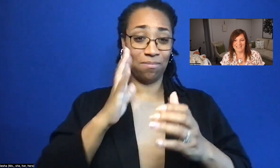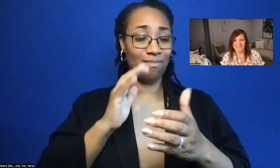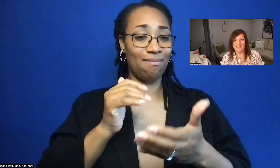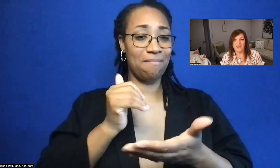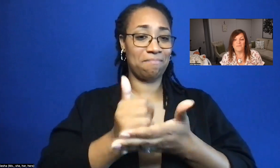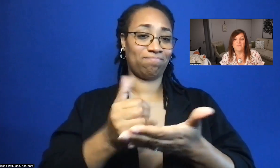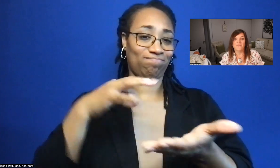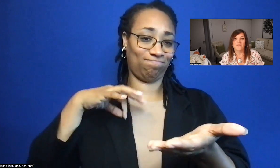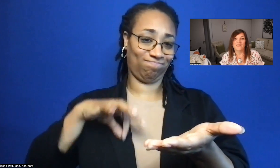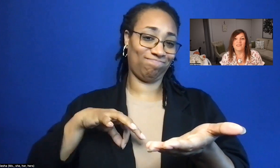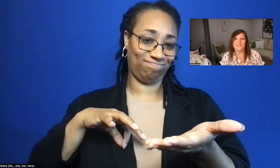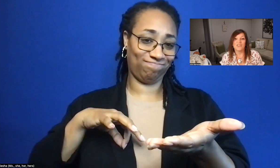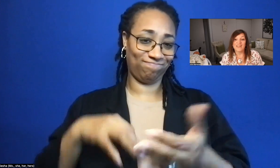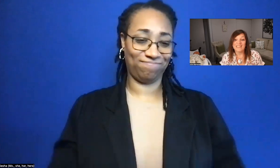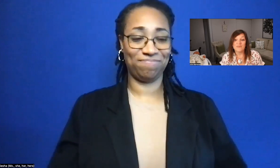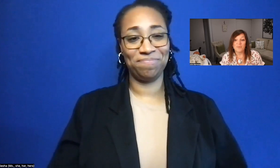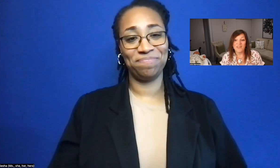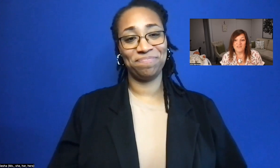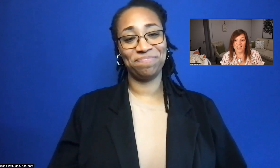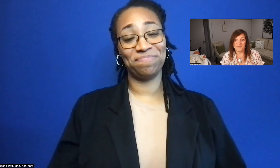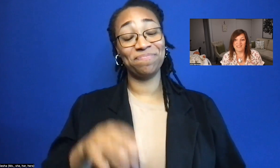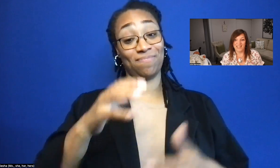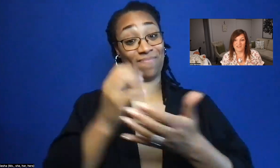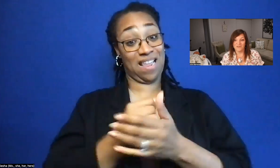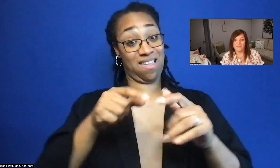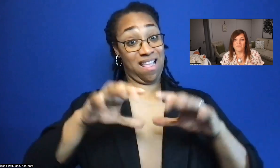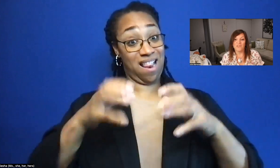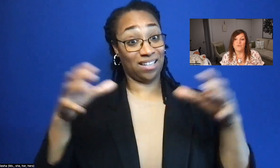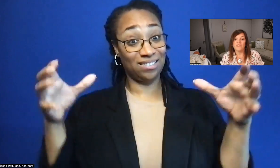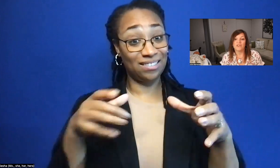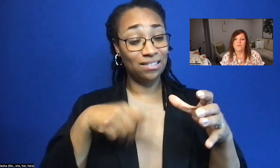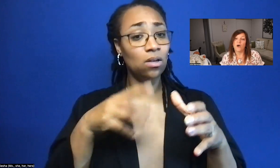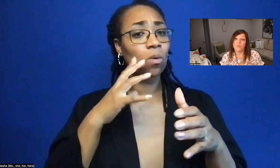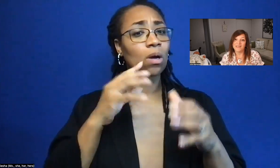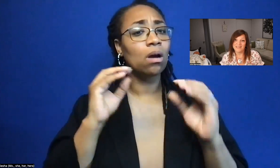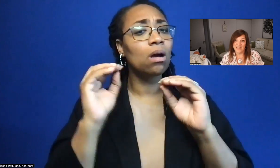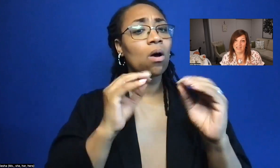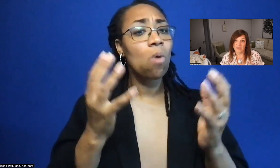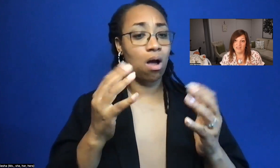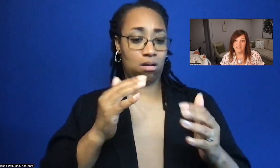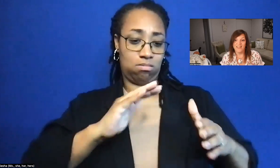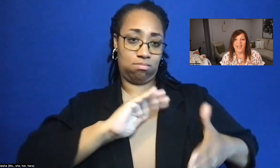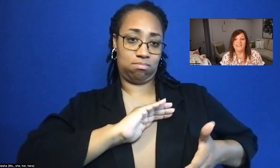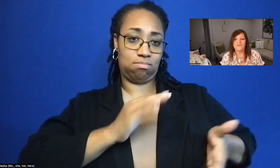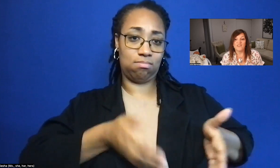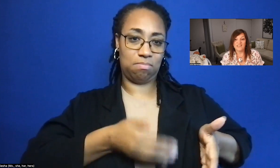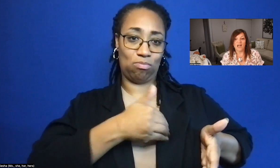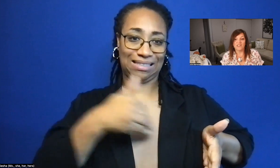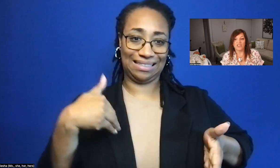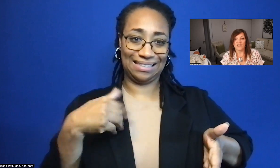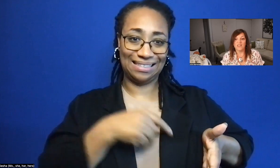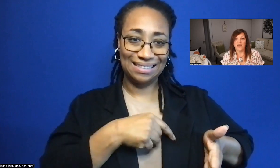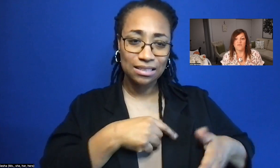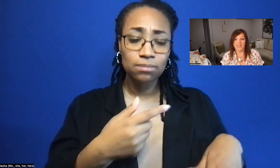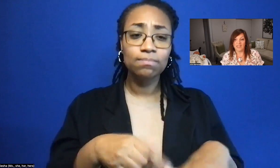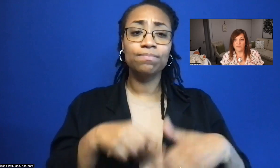class. During this brief time together, you will learn about breast anatomy and the